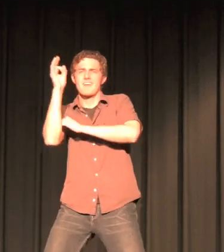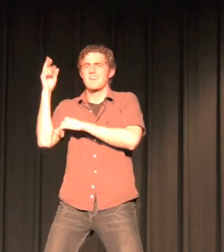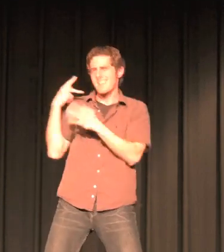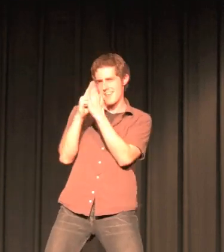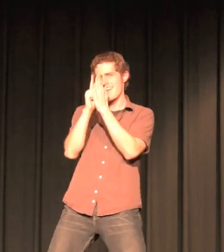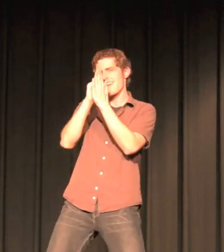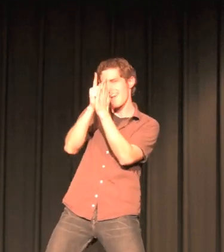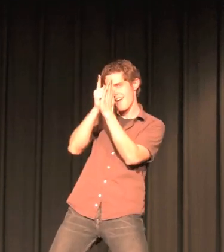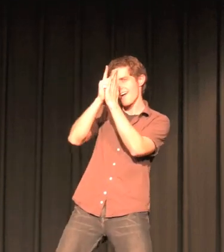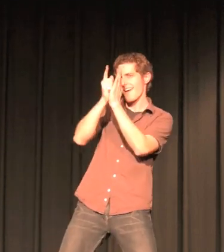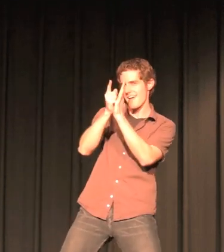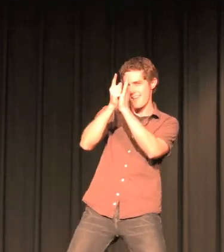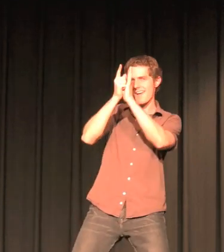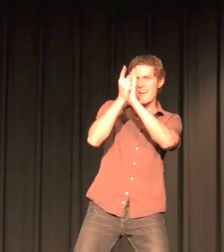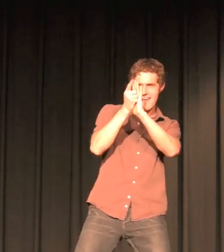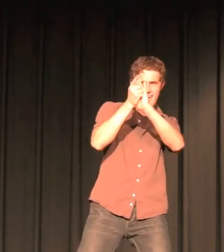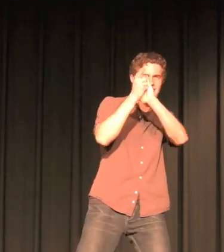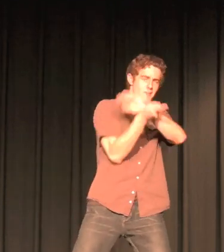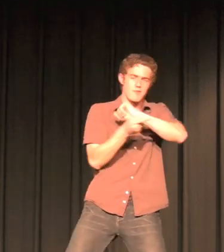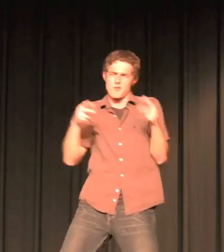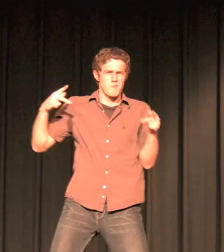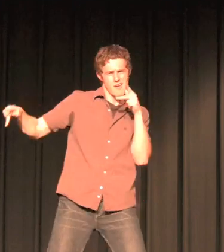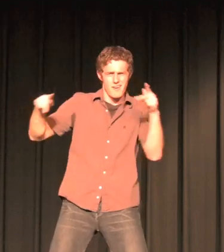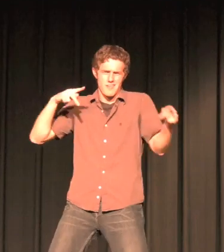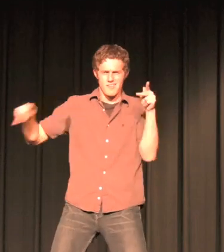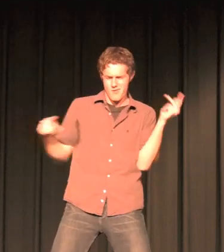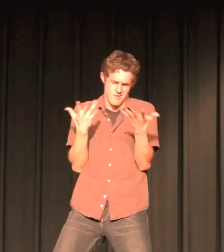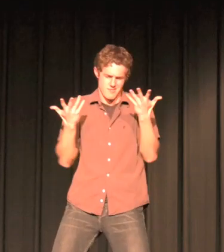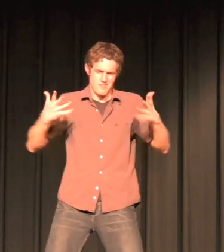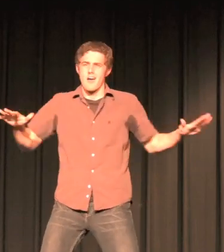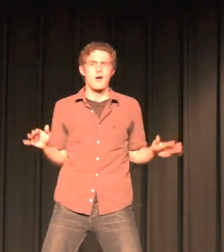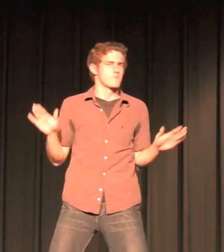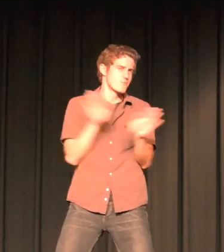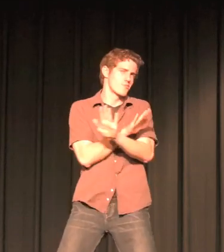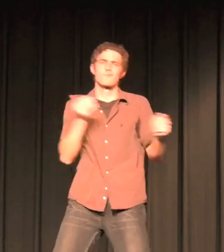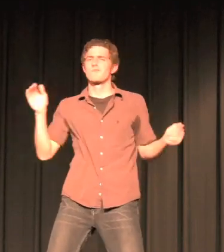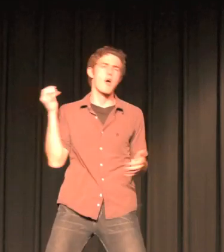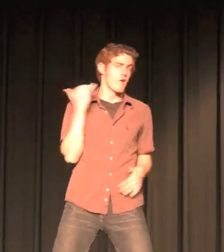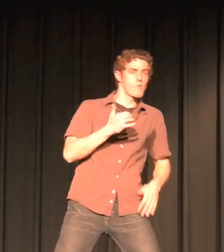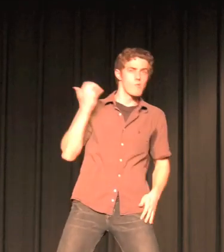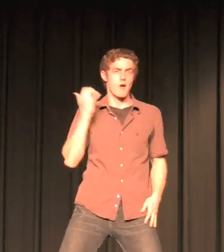sunlight. Tick-tock on the clock, but the party won't stop. No.